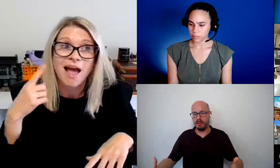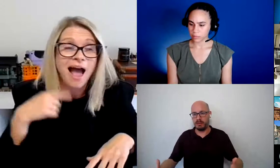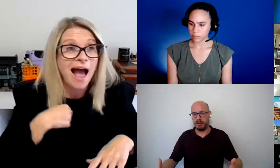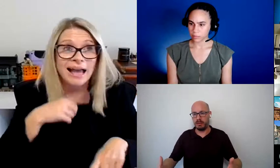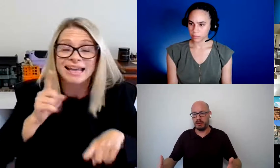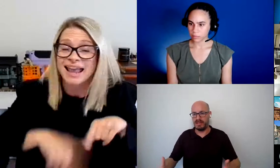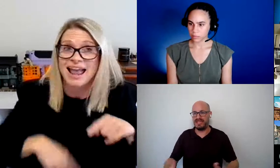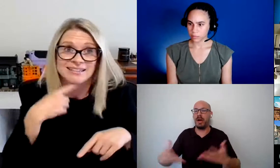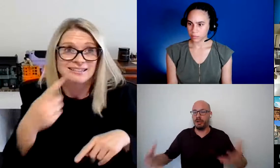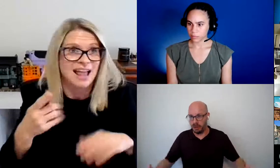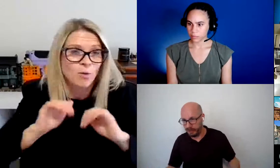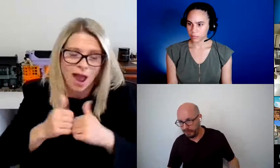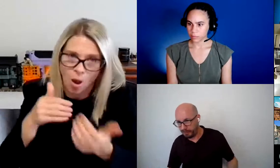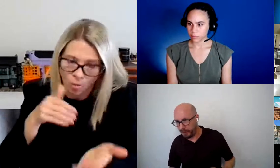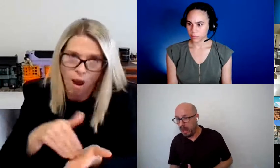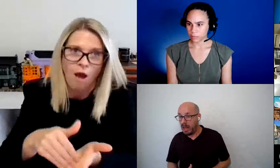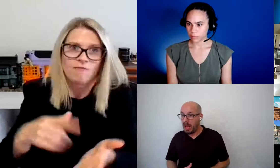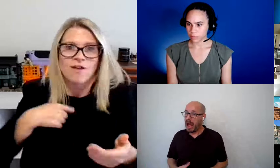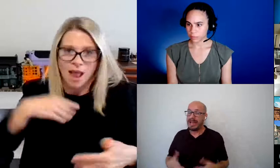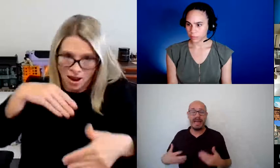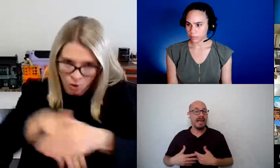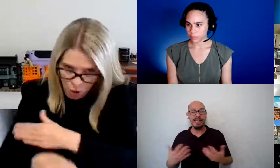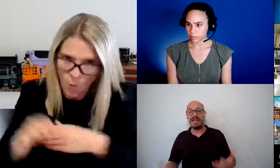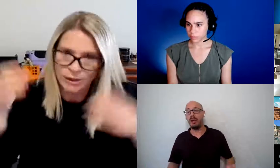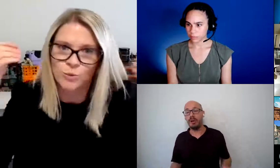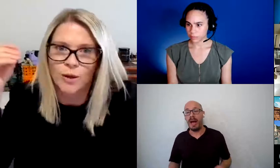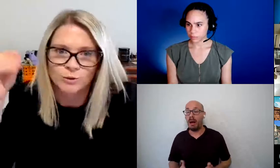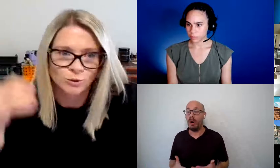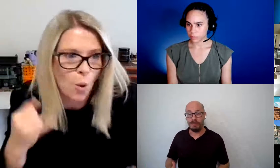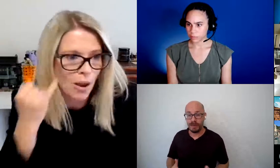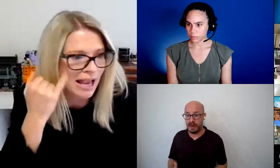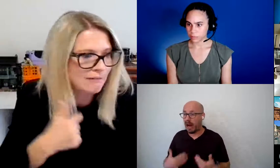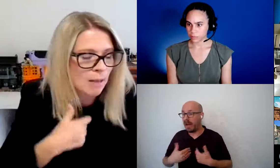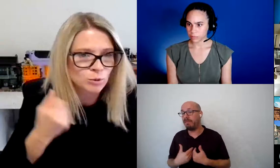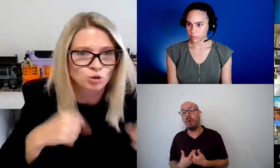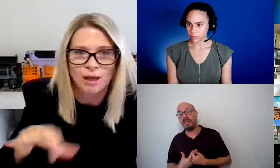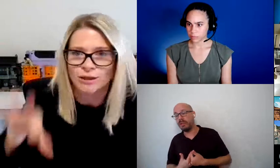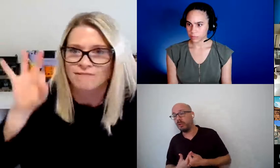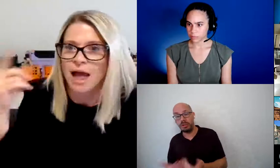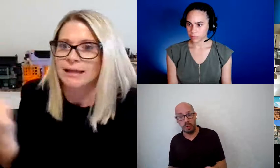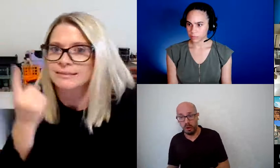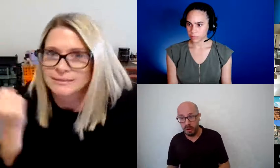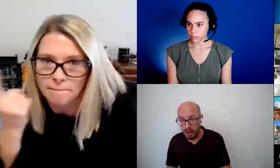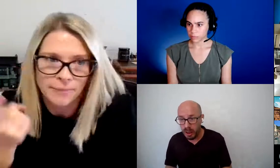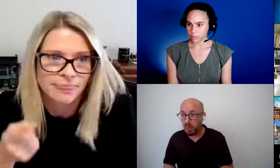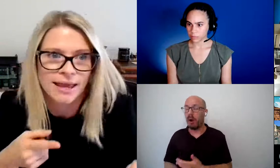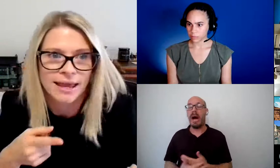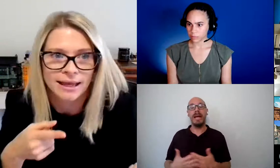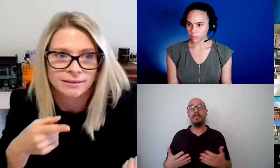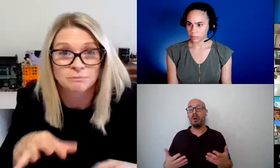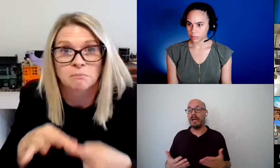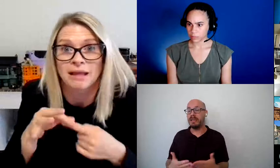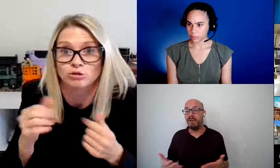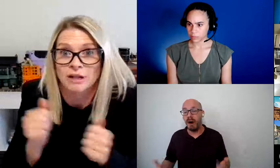discussion. I cannot tell you how often I've walked into a store where I am trying to